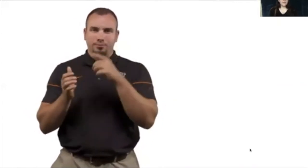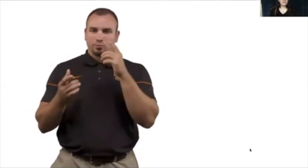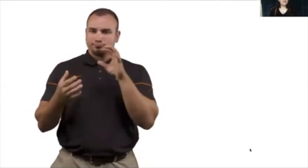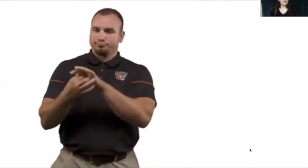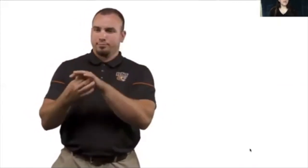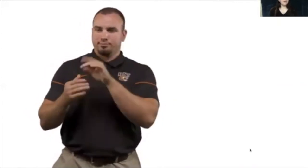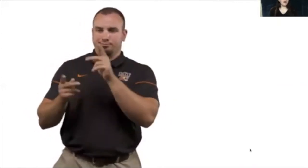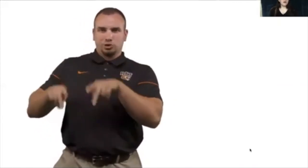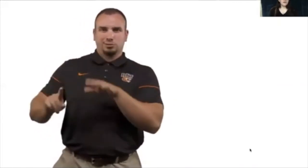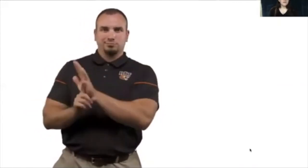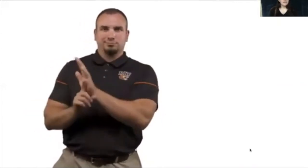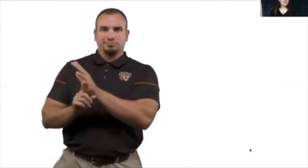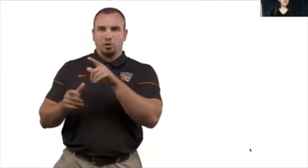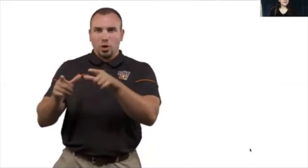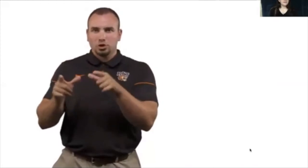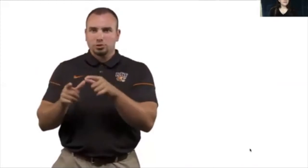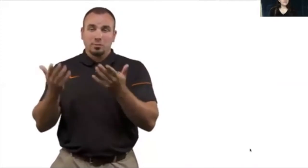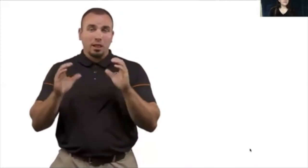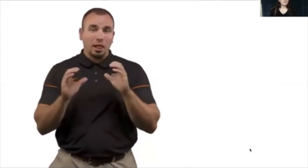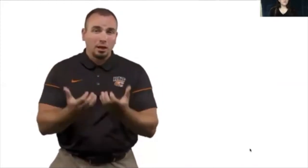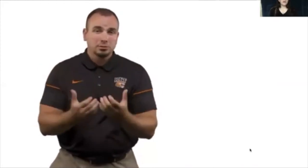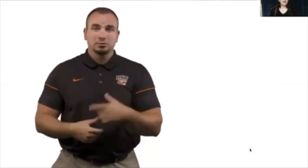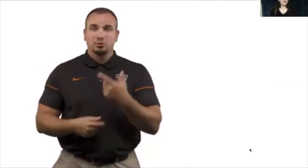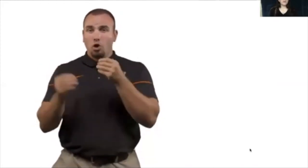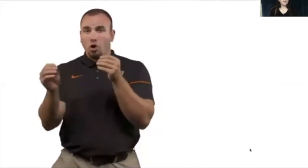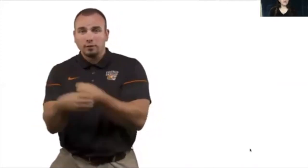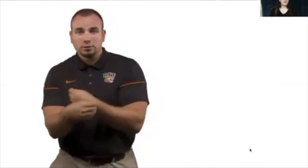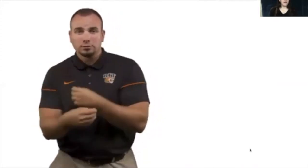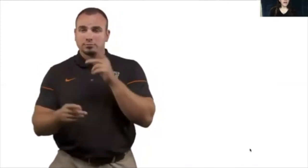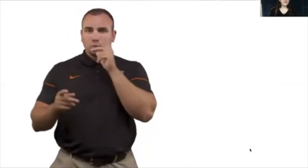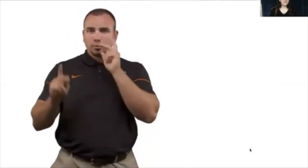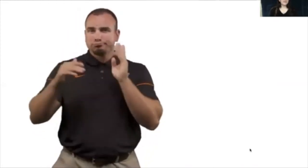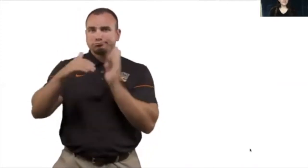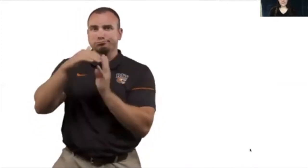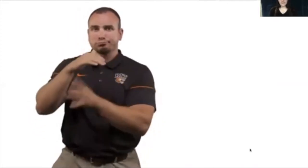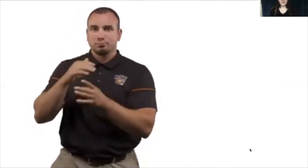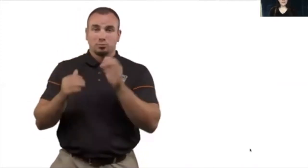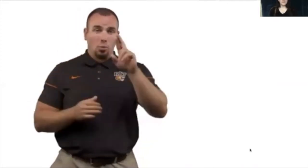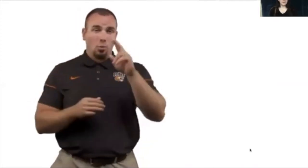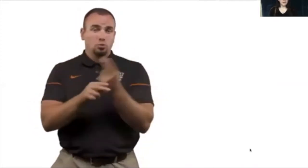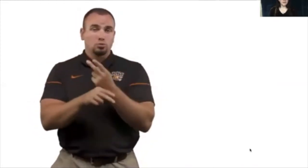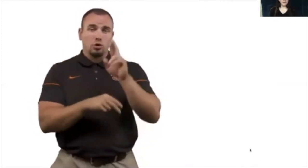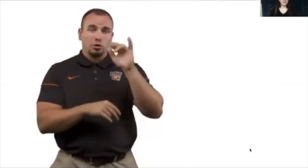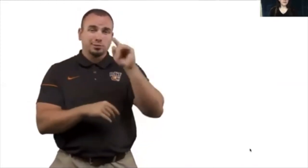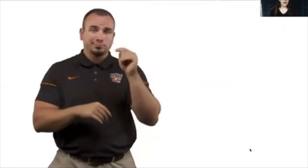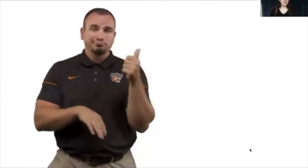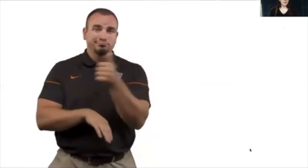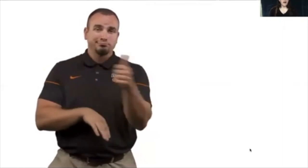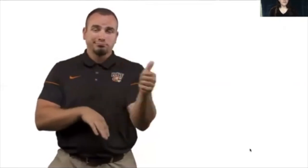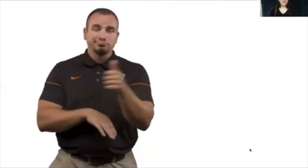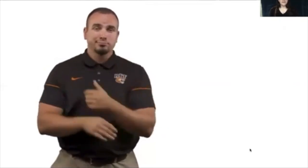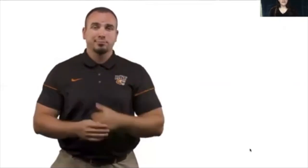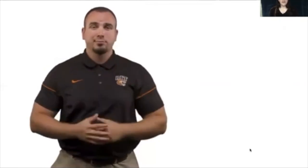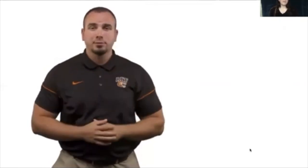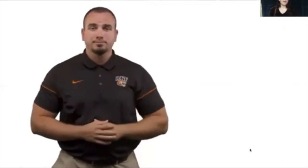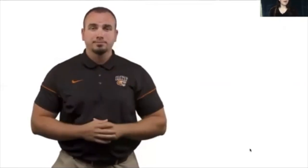RIT will be using QR codes, which will apply to specific people's locations, whether it's a classroom or